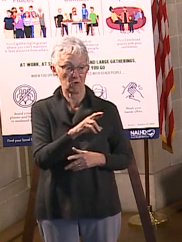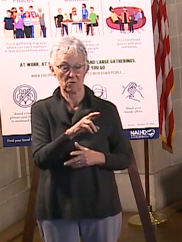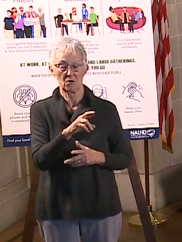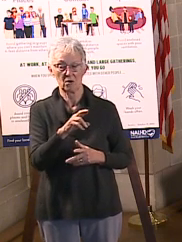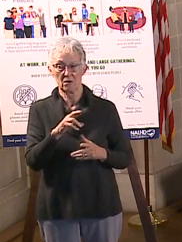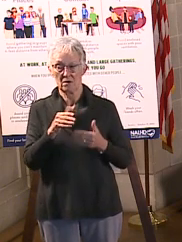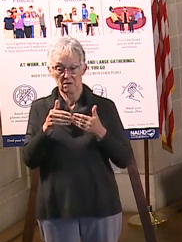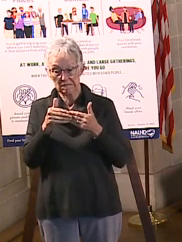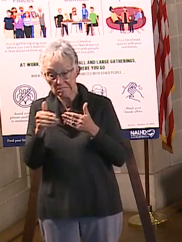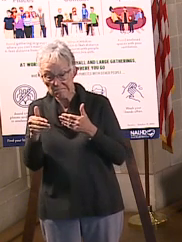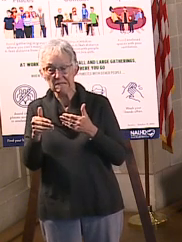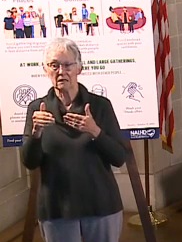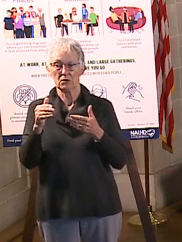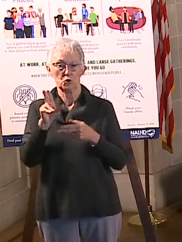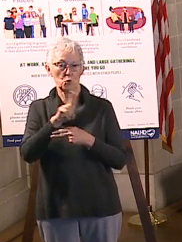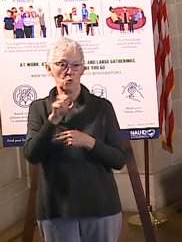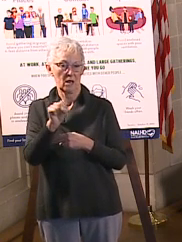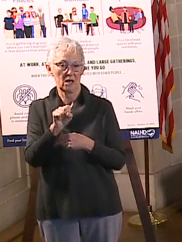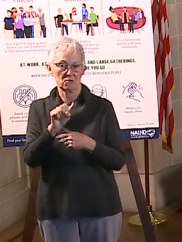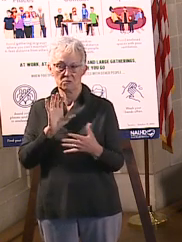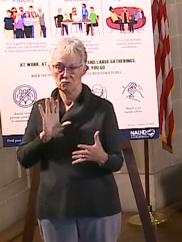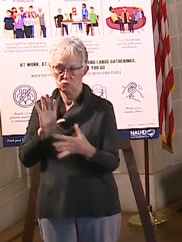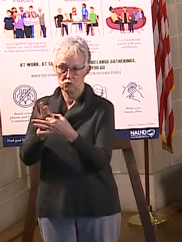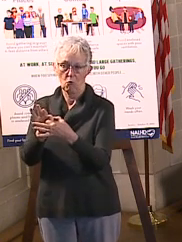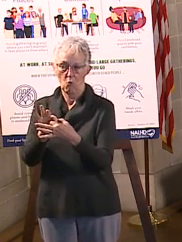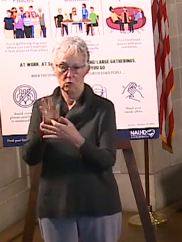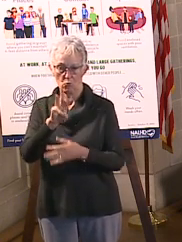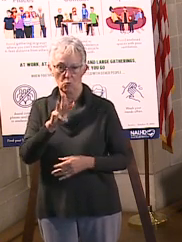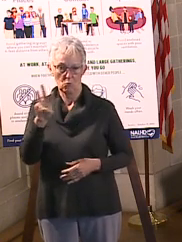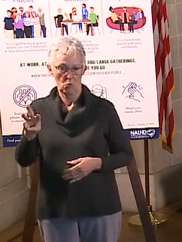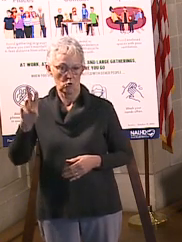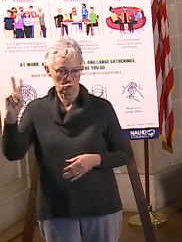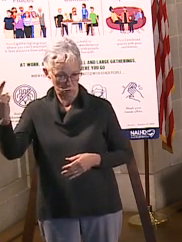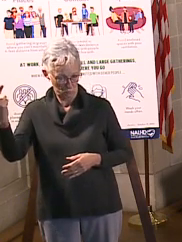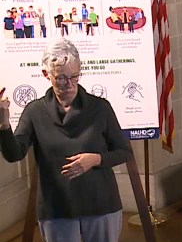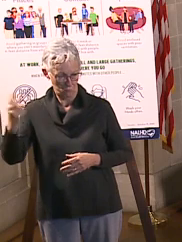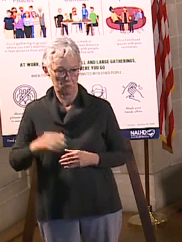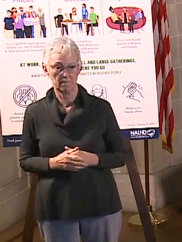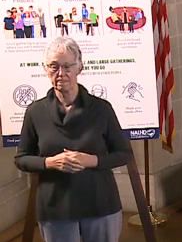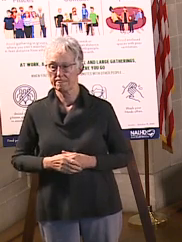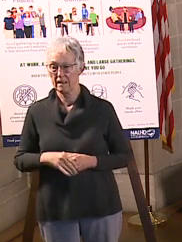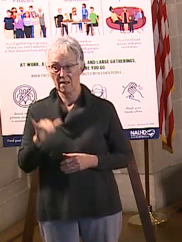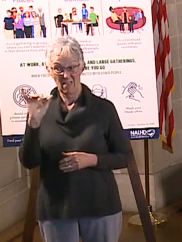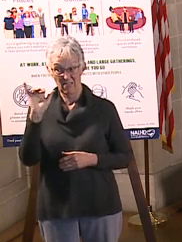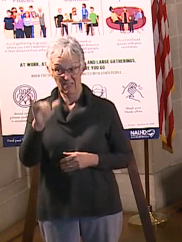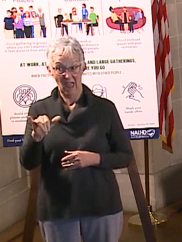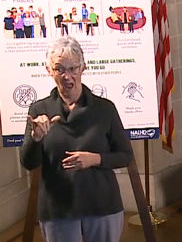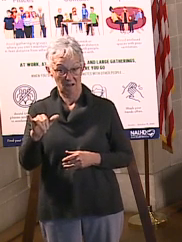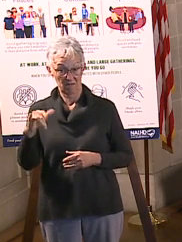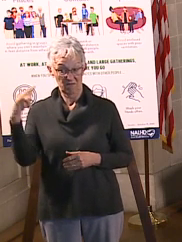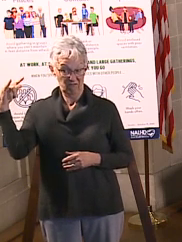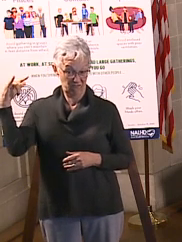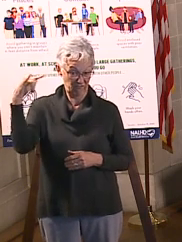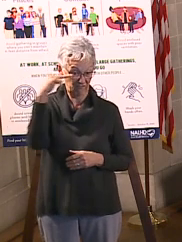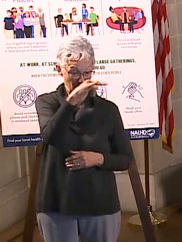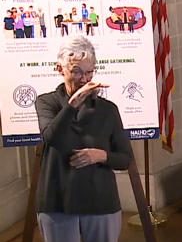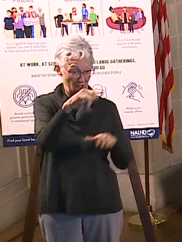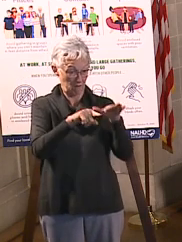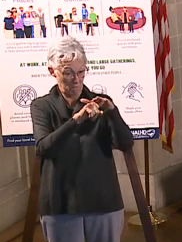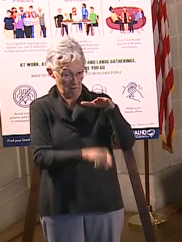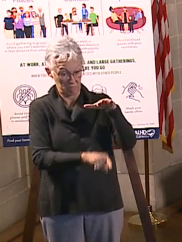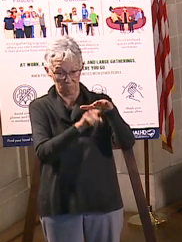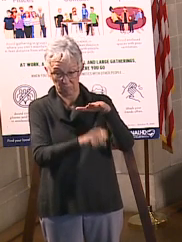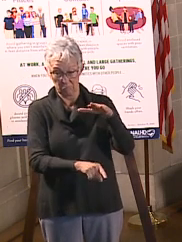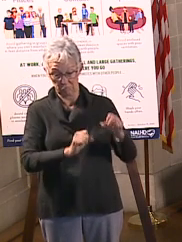today, there are some parallels. It was a day where we had an unprovoked attack on our nation, and we've been living on an unprovoked attack on us